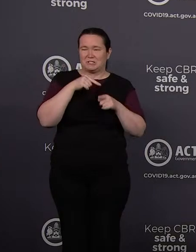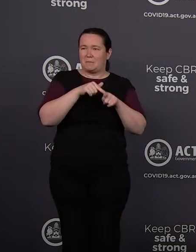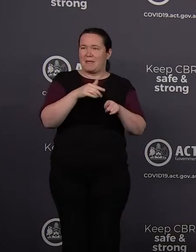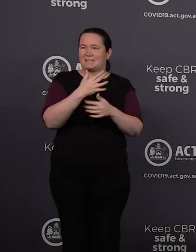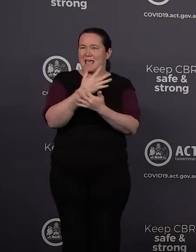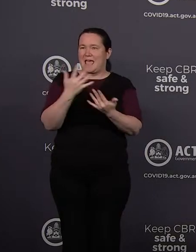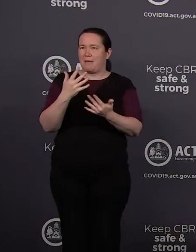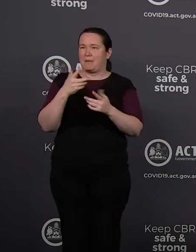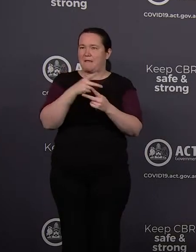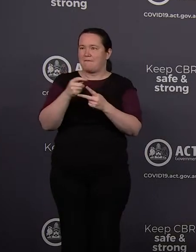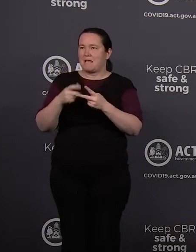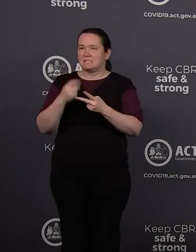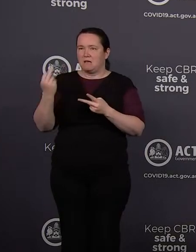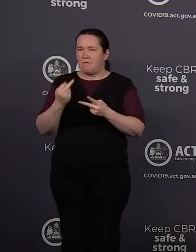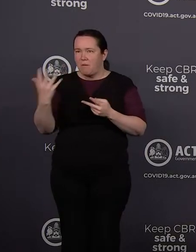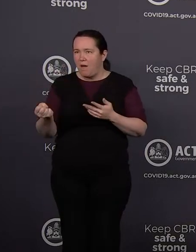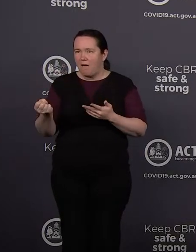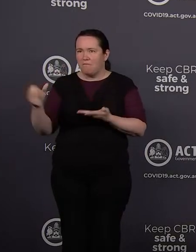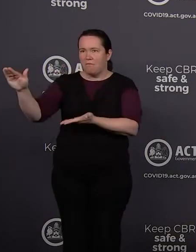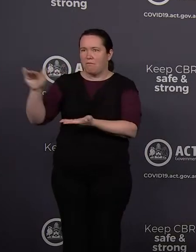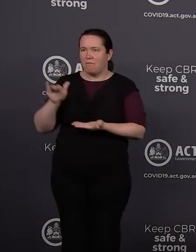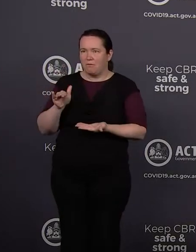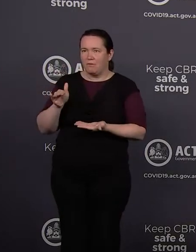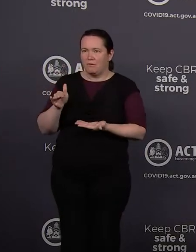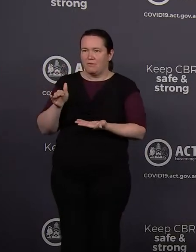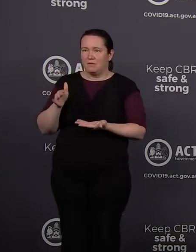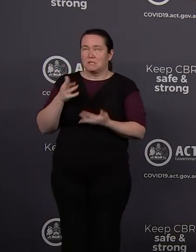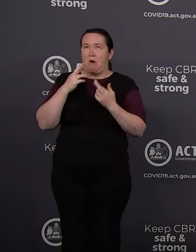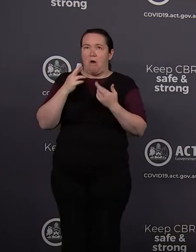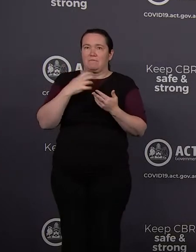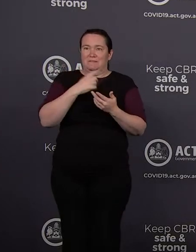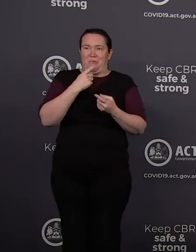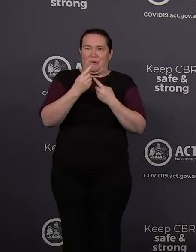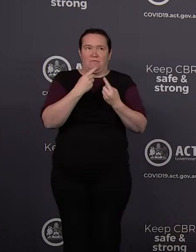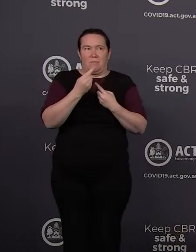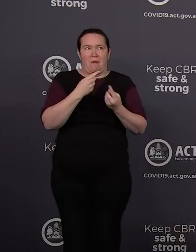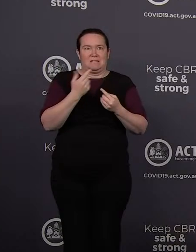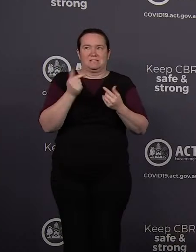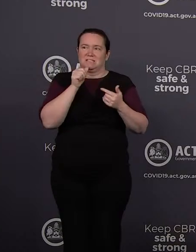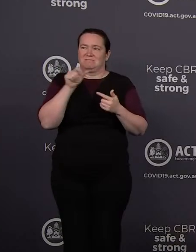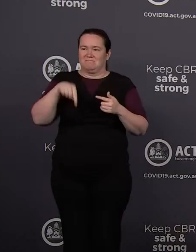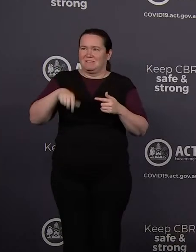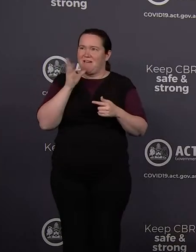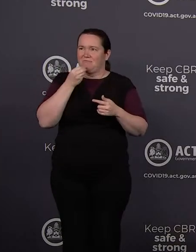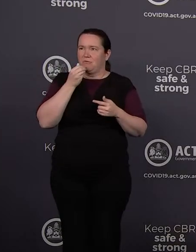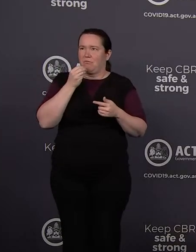some of the information that I hope to get later today and over the next couple of weeks.